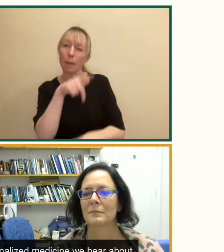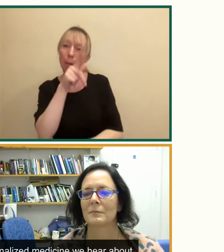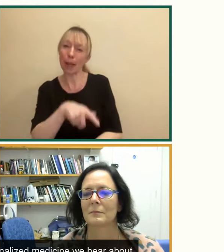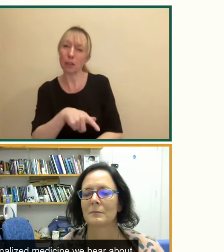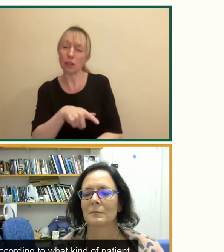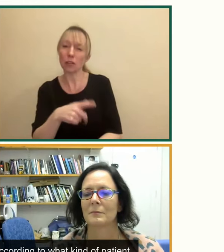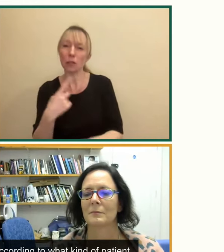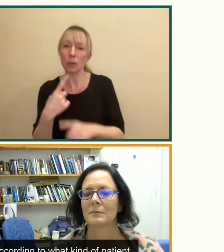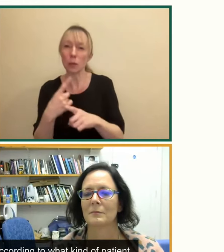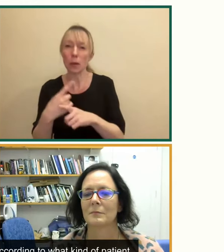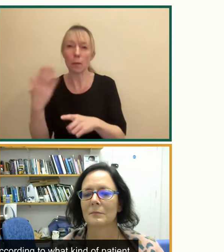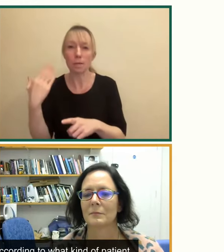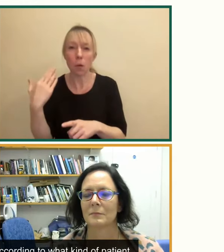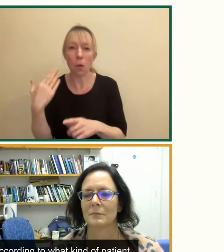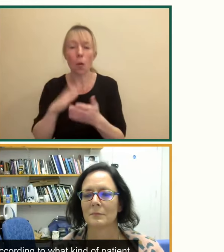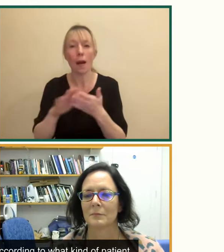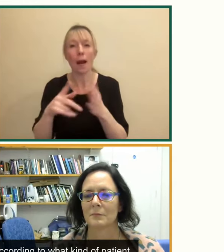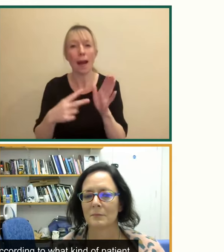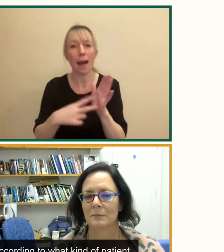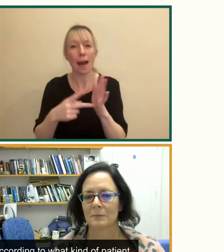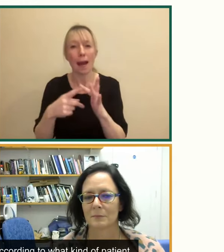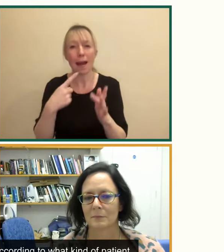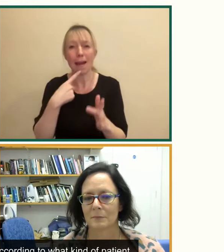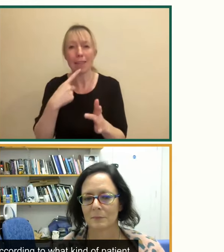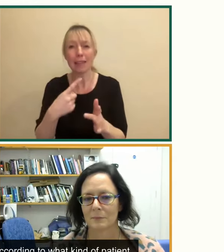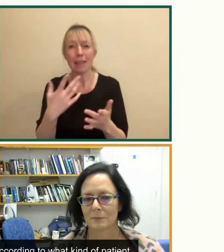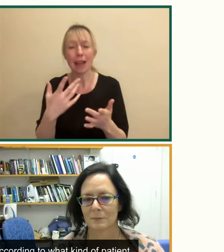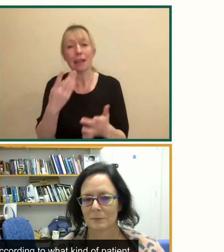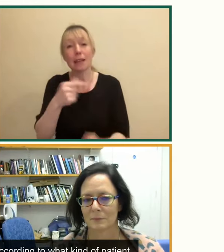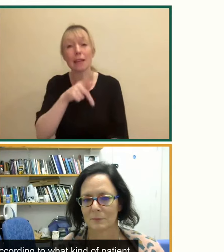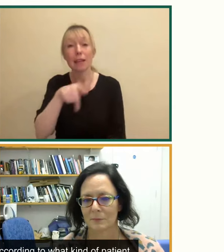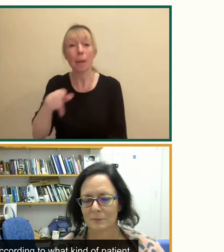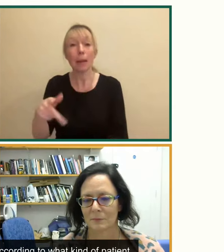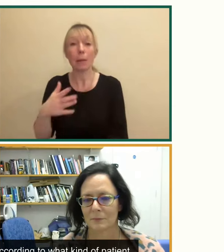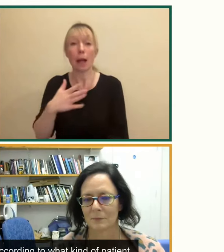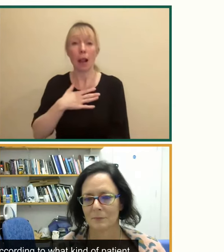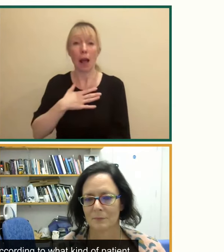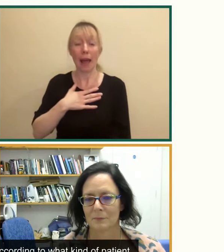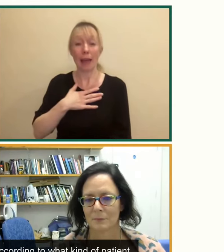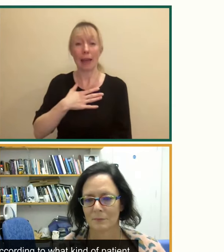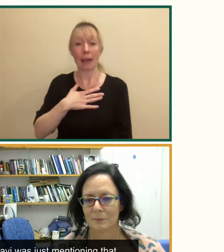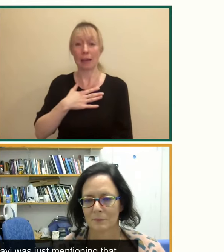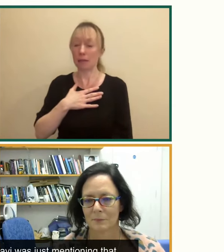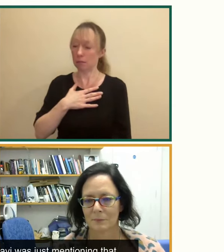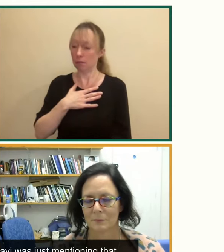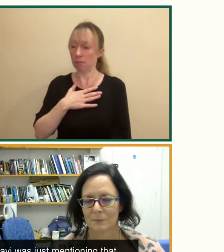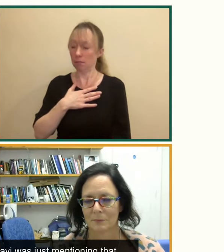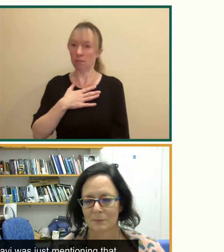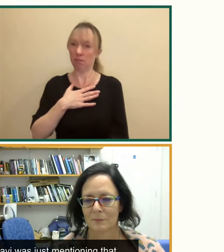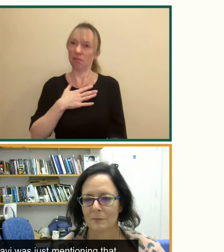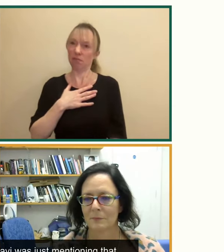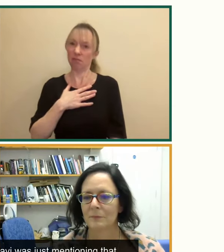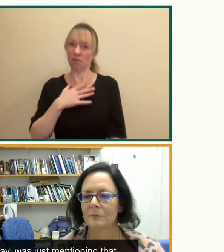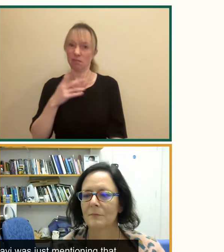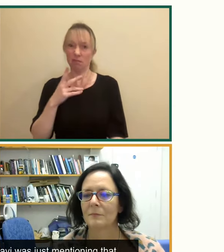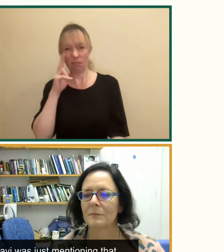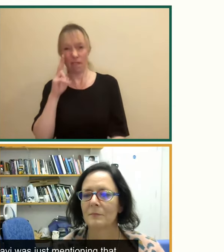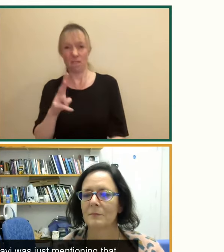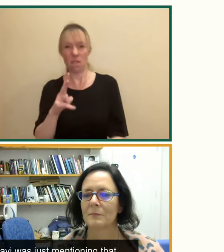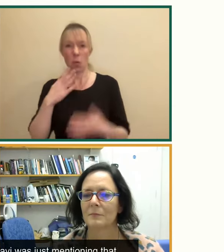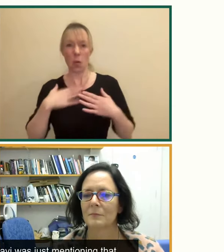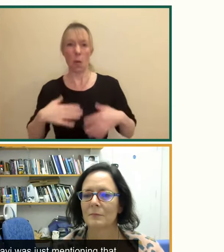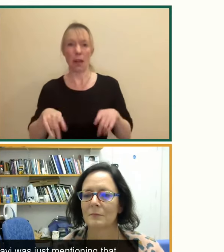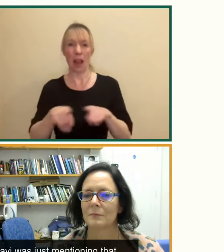were just talking, Havi was just mentioning that some people like to see the body as like almost like a machine, and you